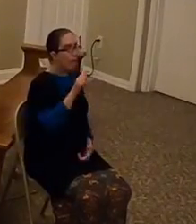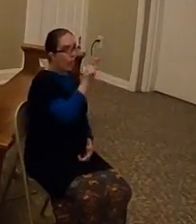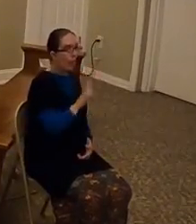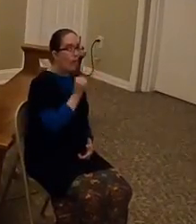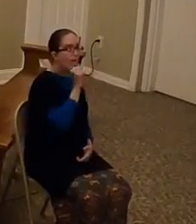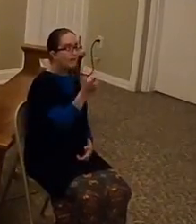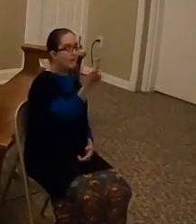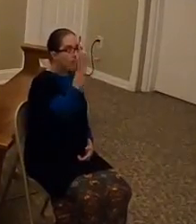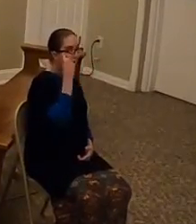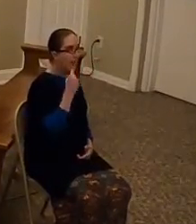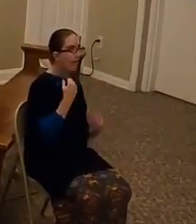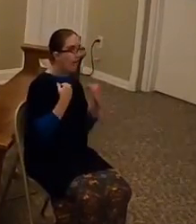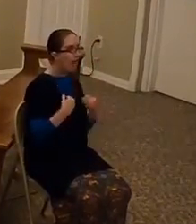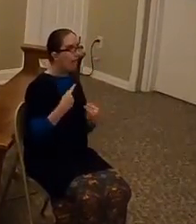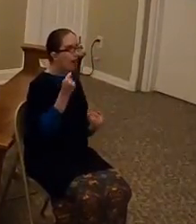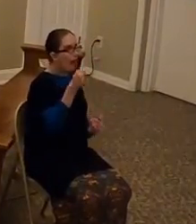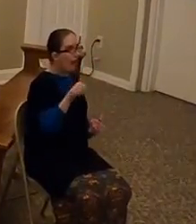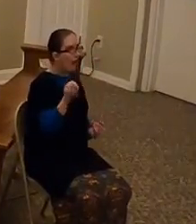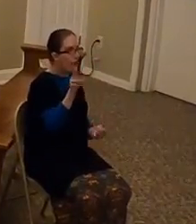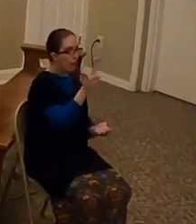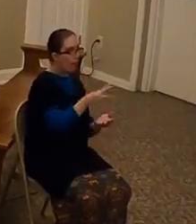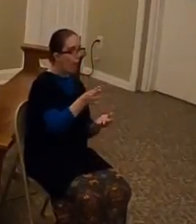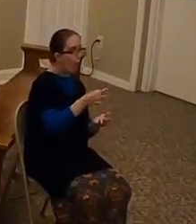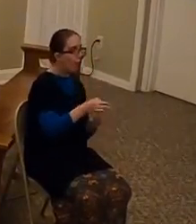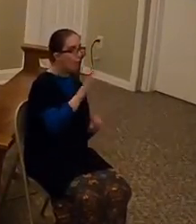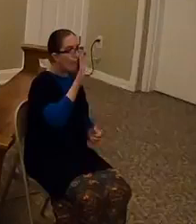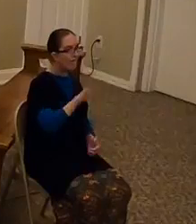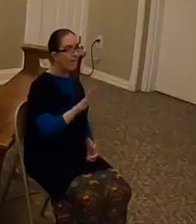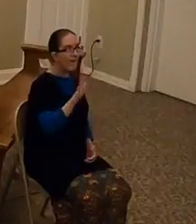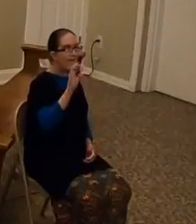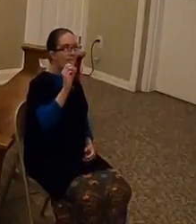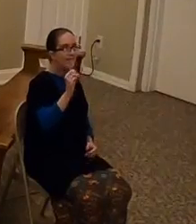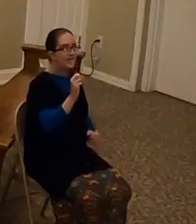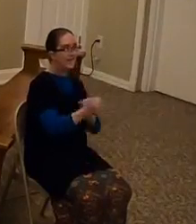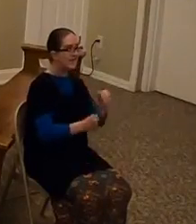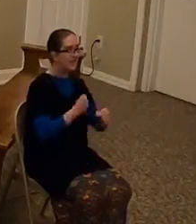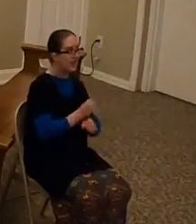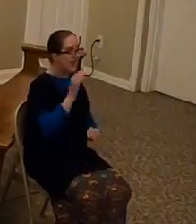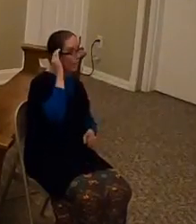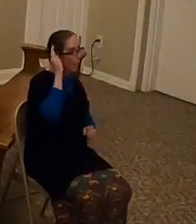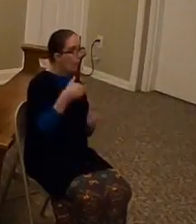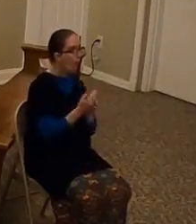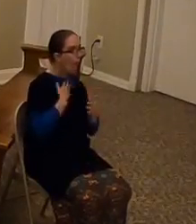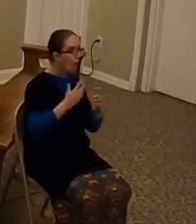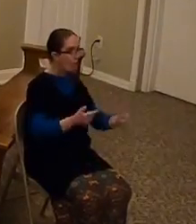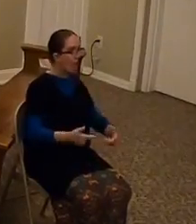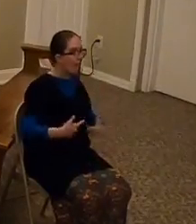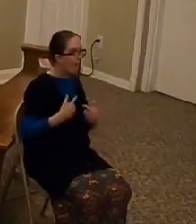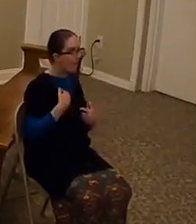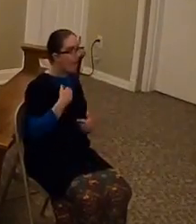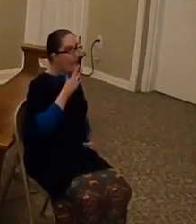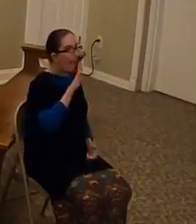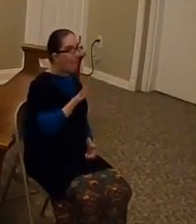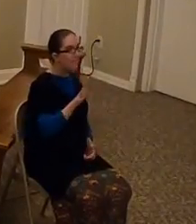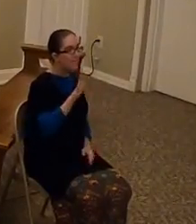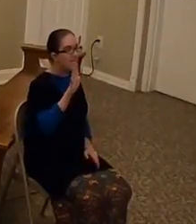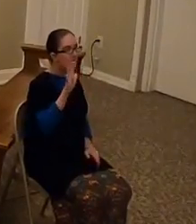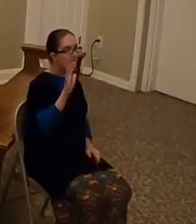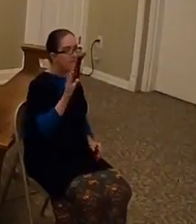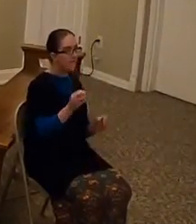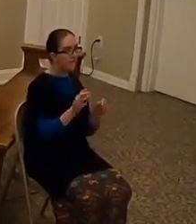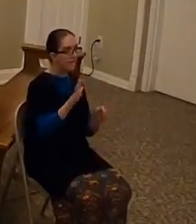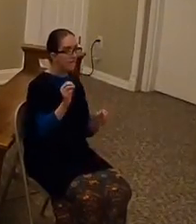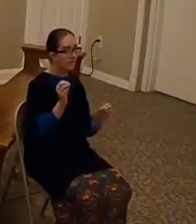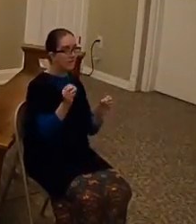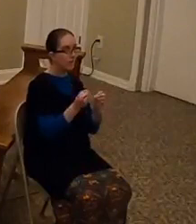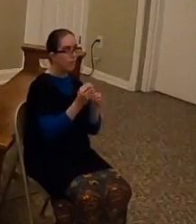back. I've had the Holy Ghost over 50 years. I've heard it all my life. The Lord's coming back. You know what? I'm 50 years closer to the coming